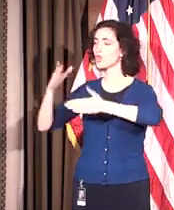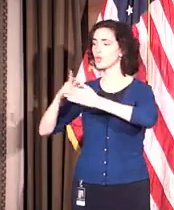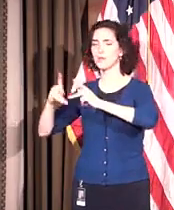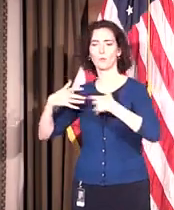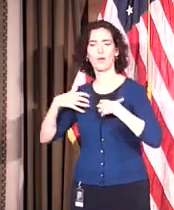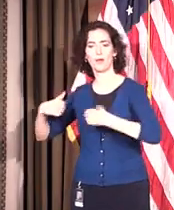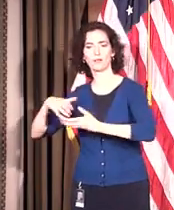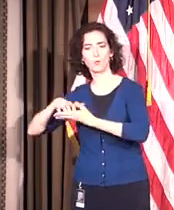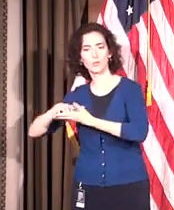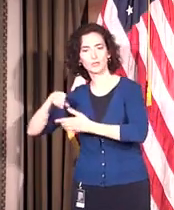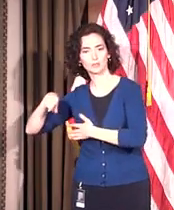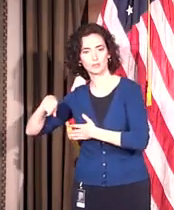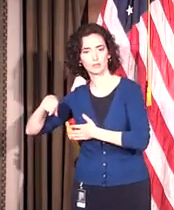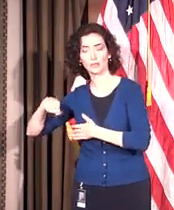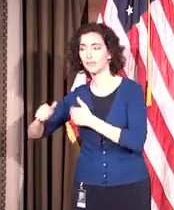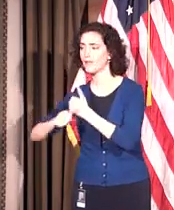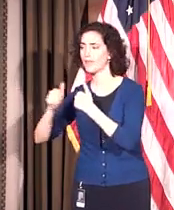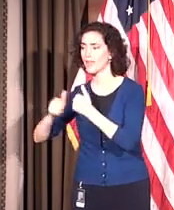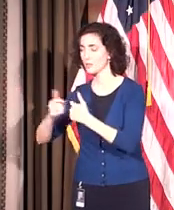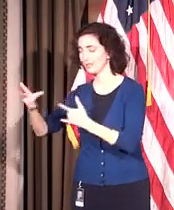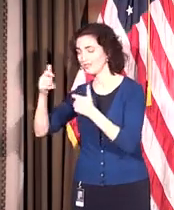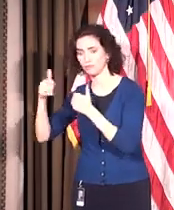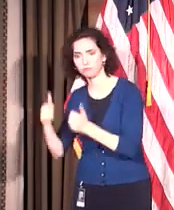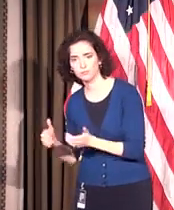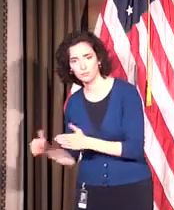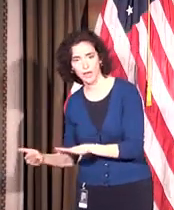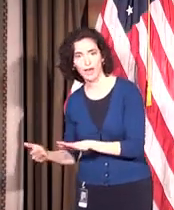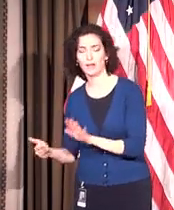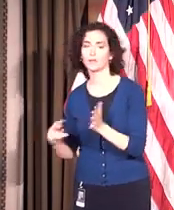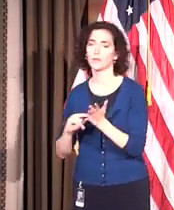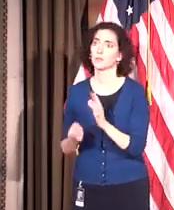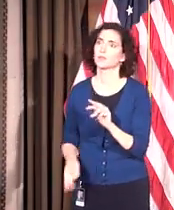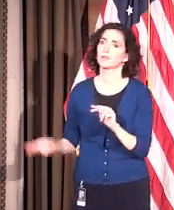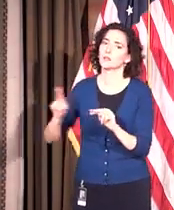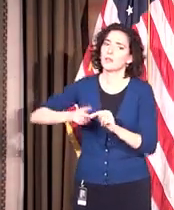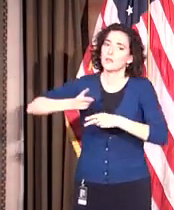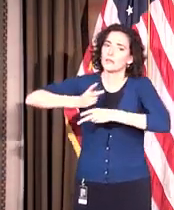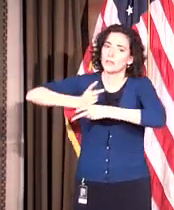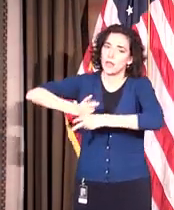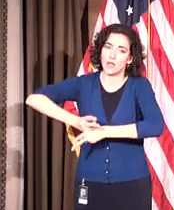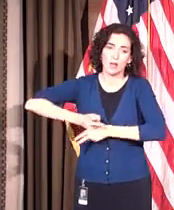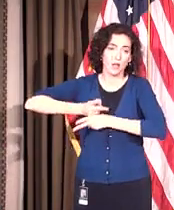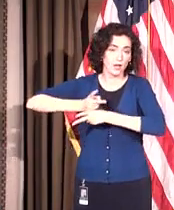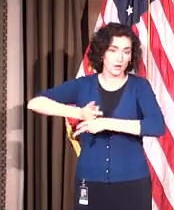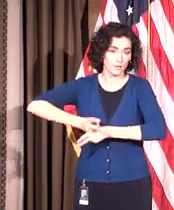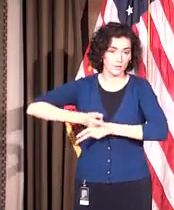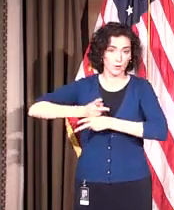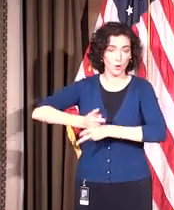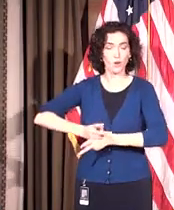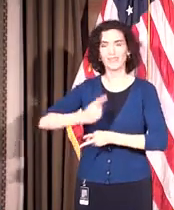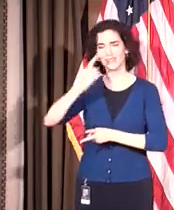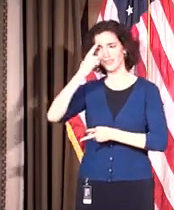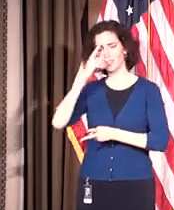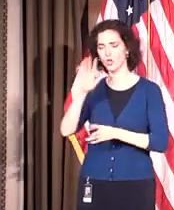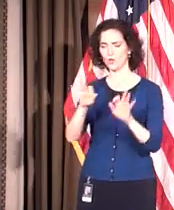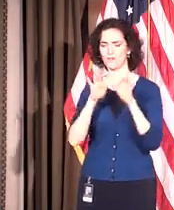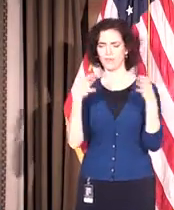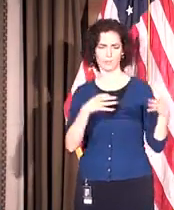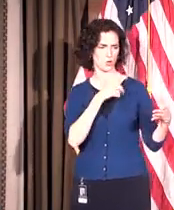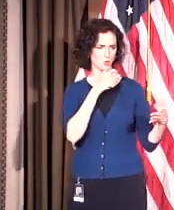vulnerable to the disease. And so we need to be very, very careful and look at your risk levels